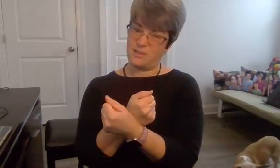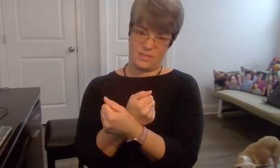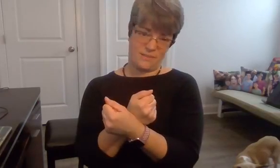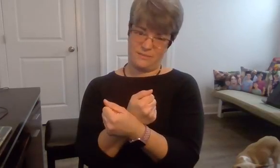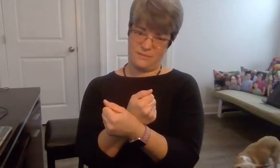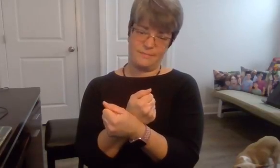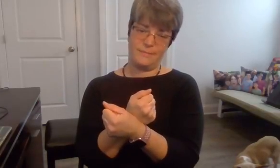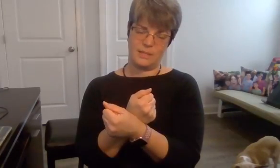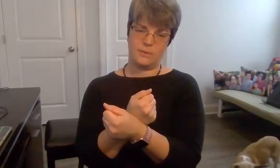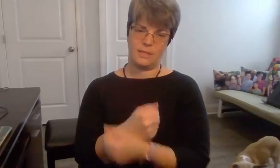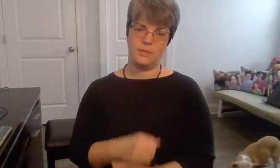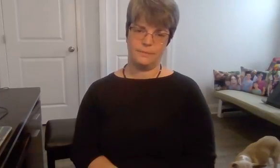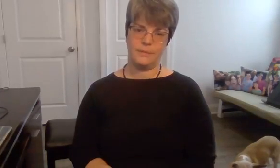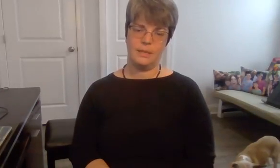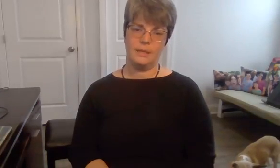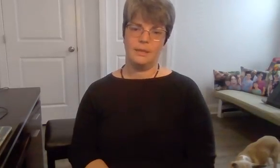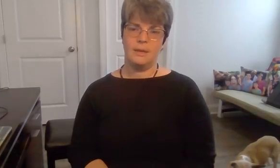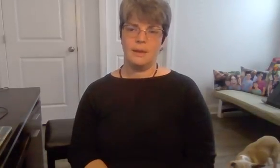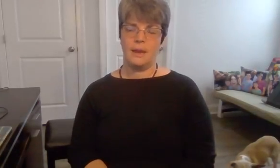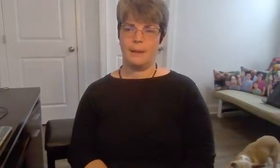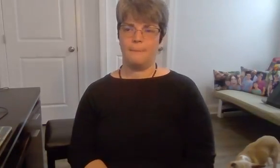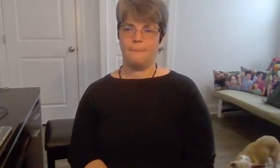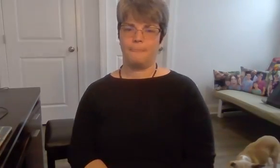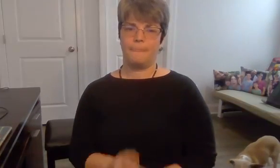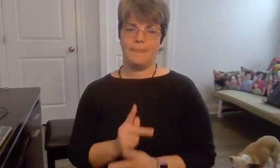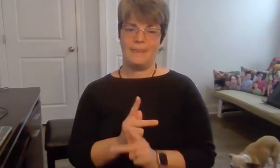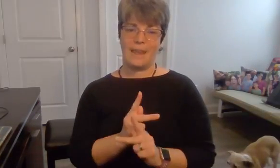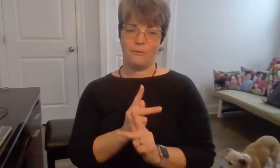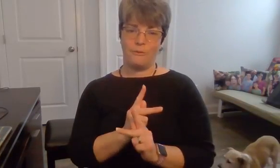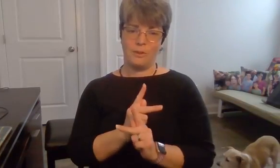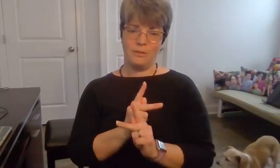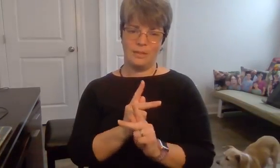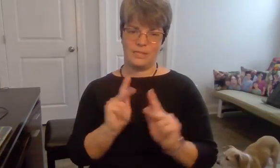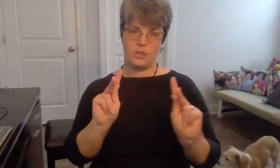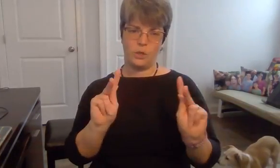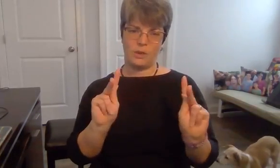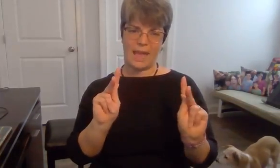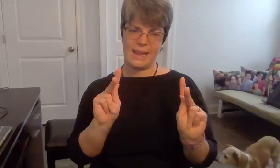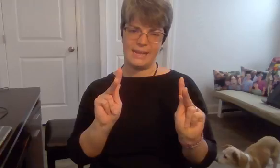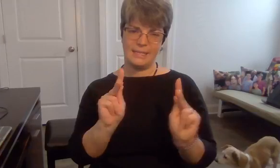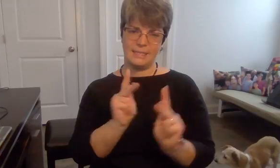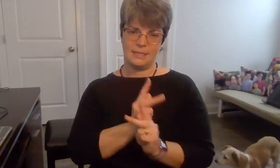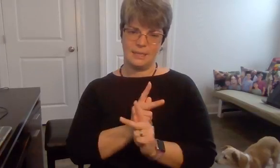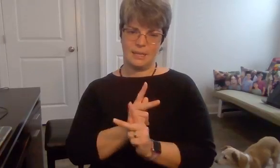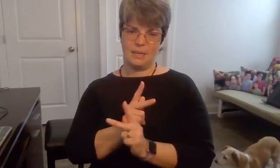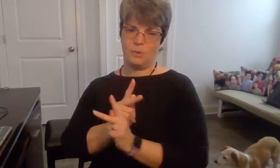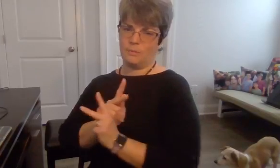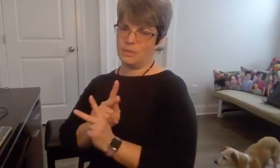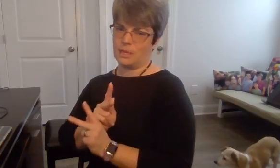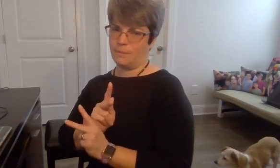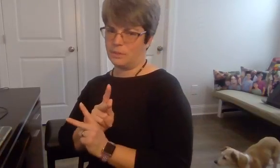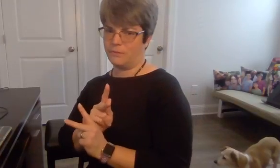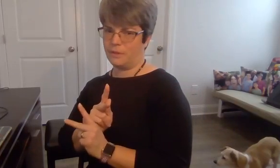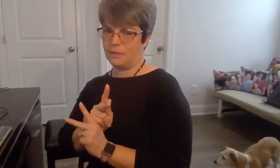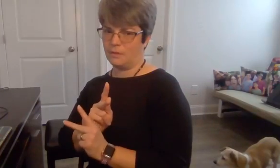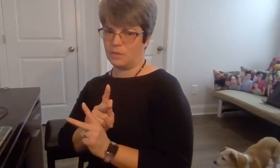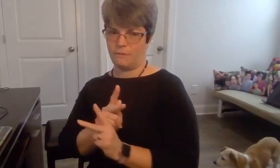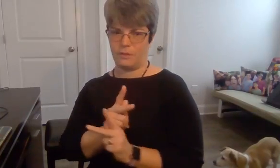safe. That's okay too. Careful is 2 Ks, and you put them on top of yourself, like on top of each